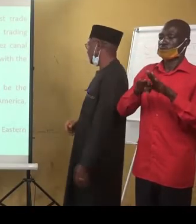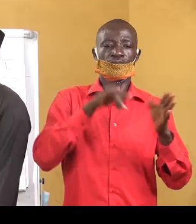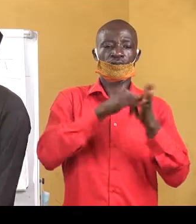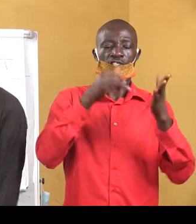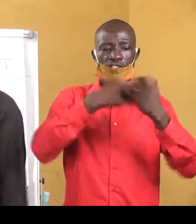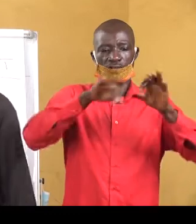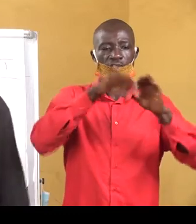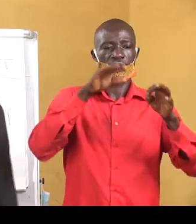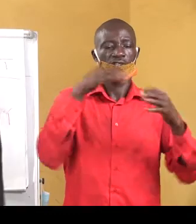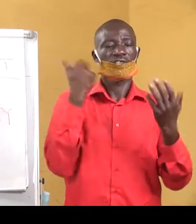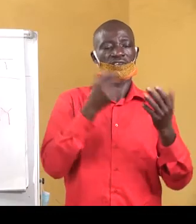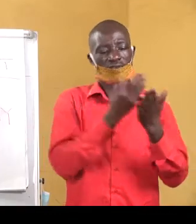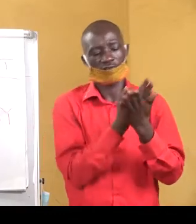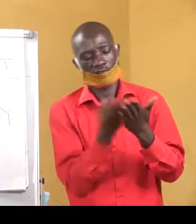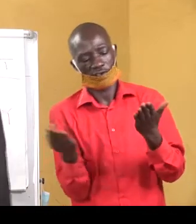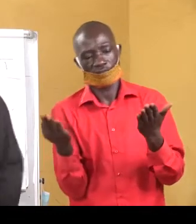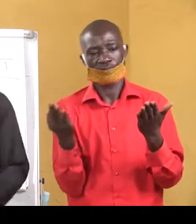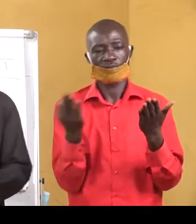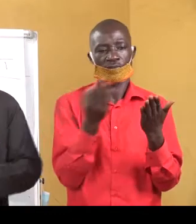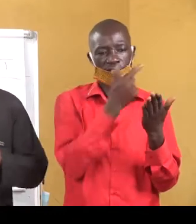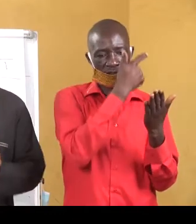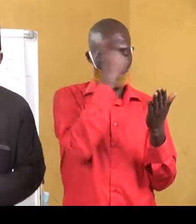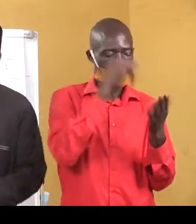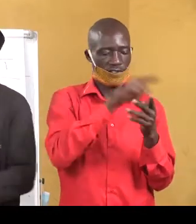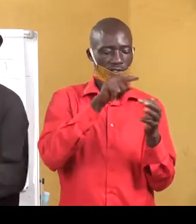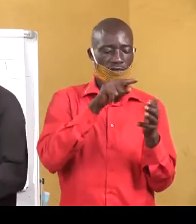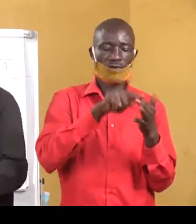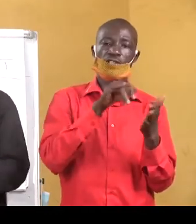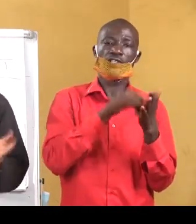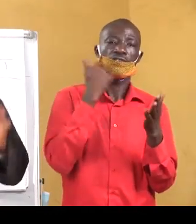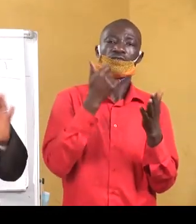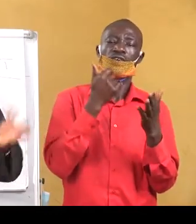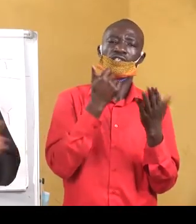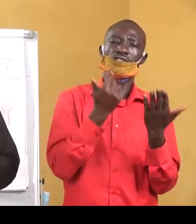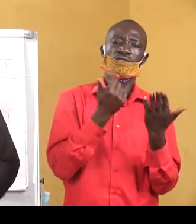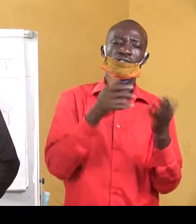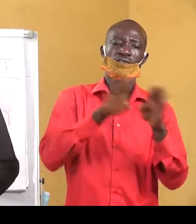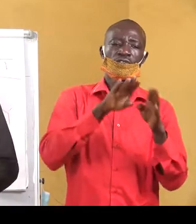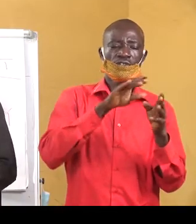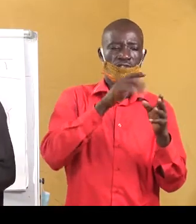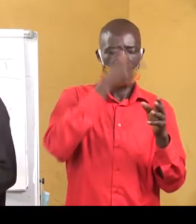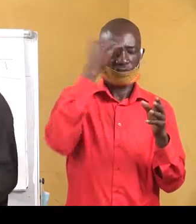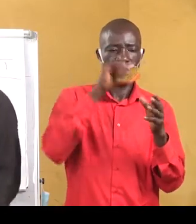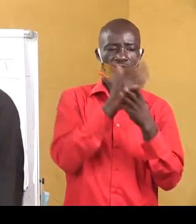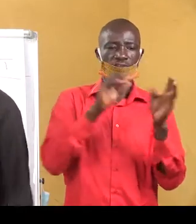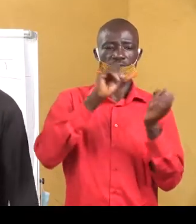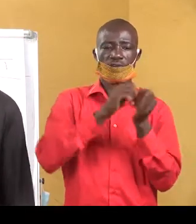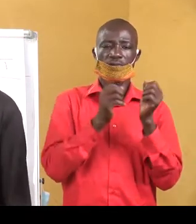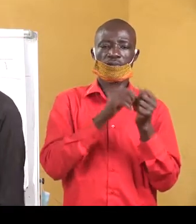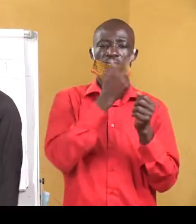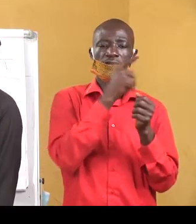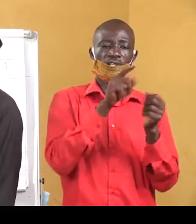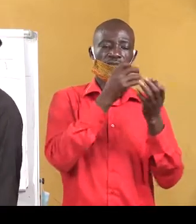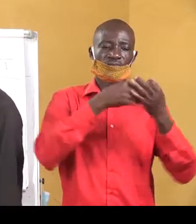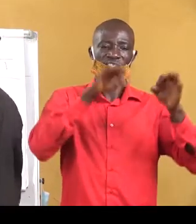greatly because when it was closed due to some certain problems, the